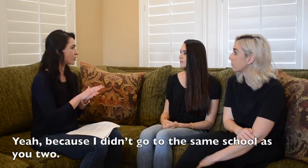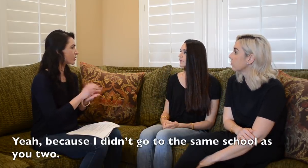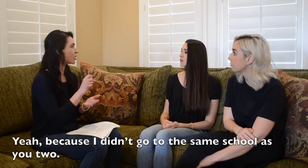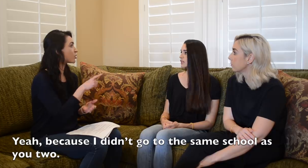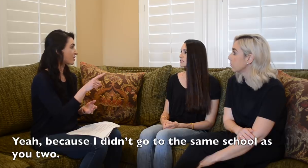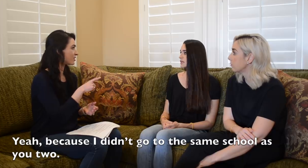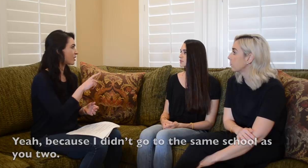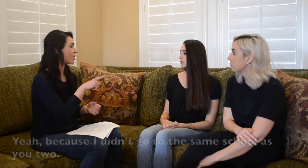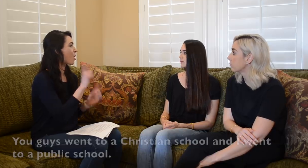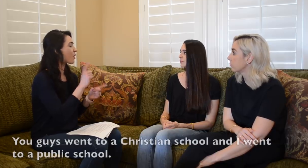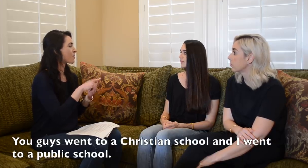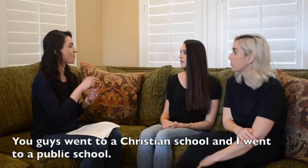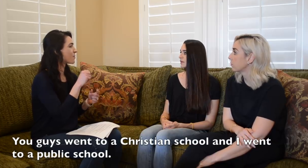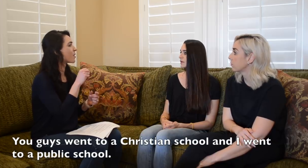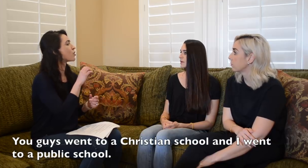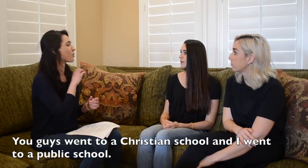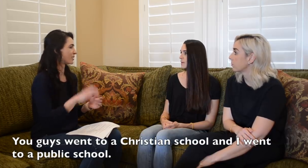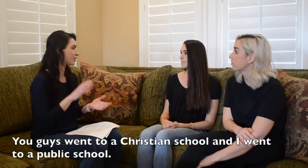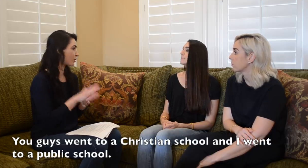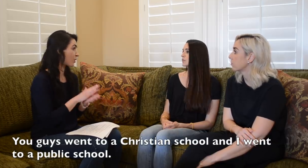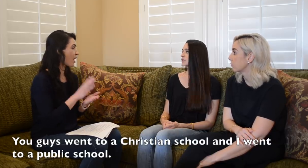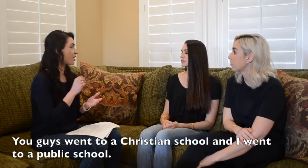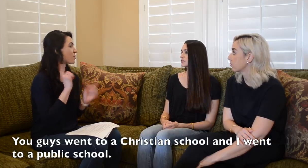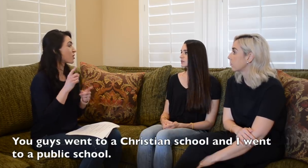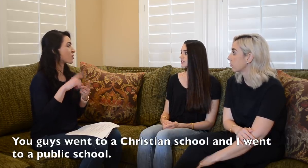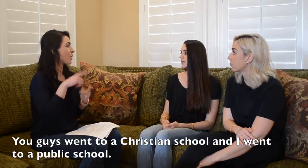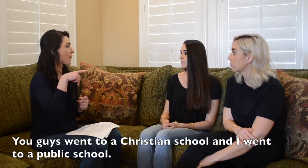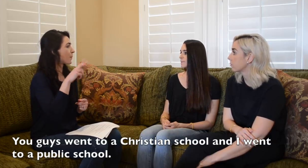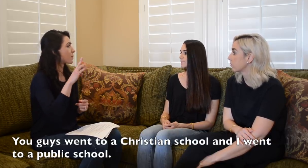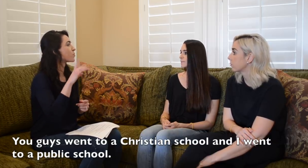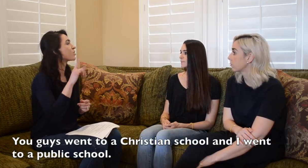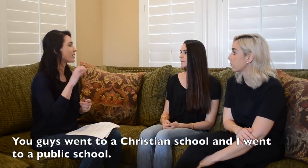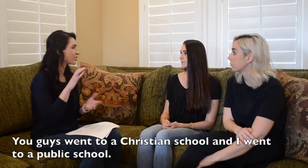Yeah, we didn't go to the same school. We went to Christian schools, yeah.